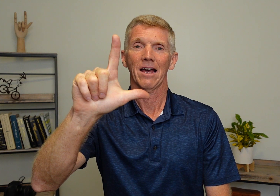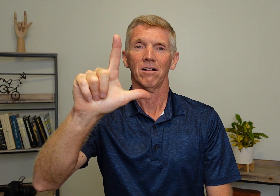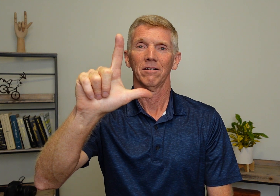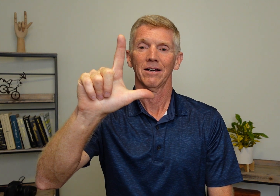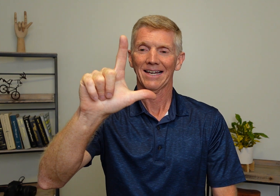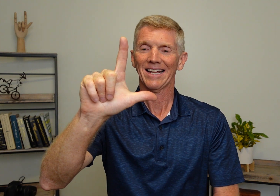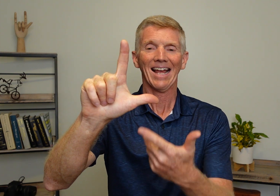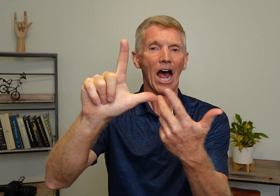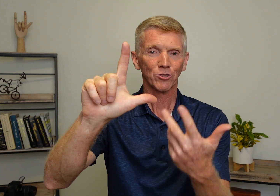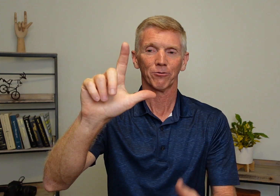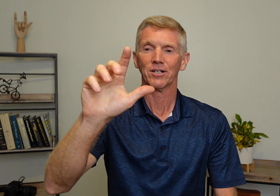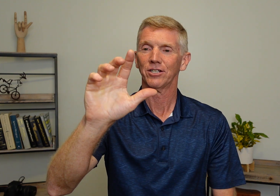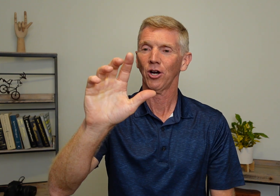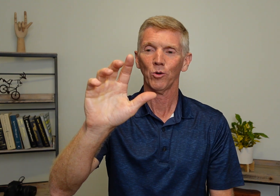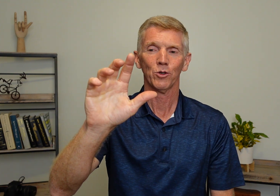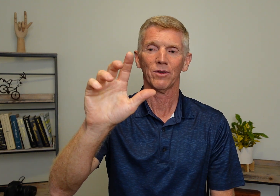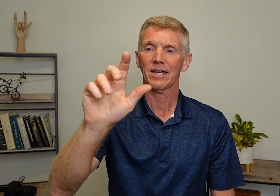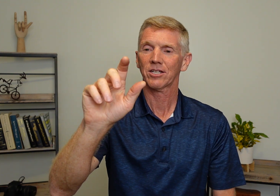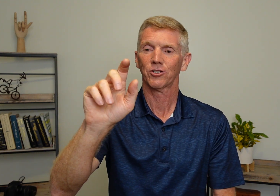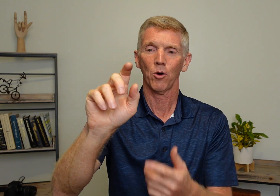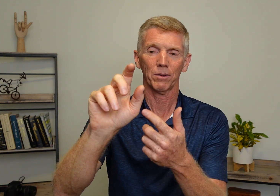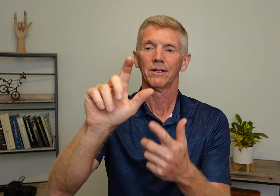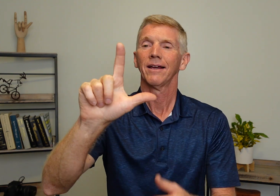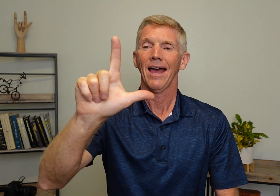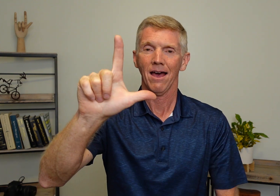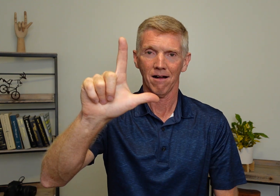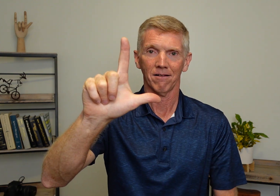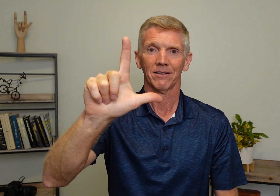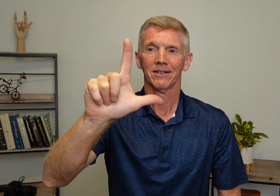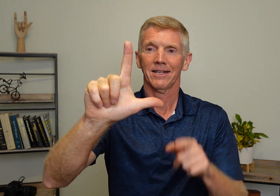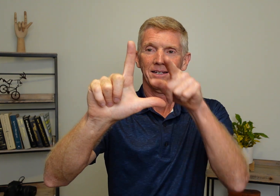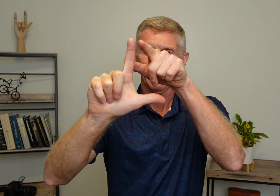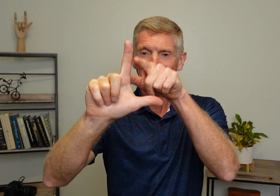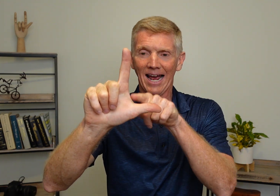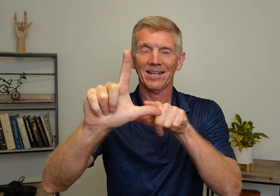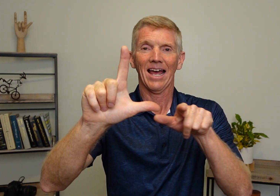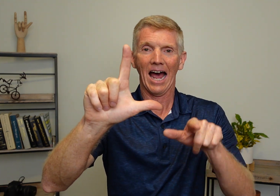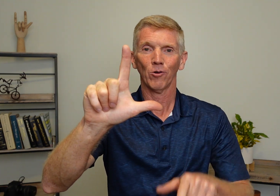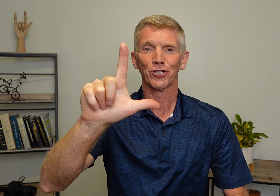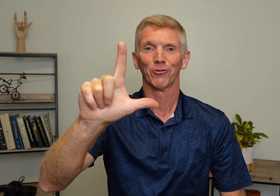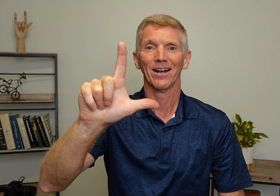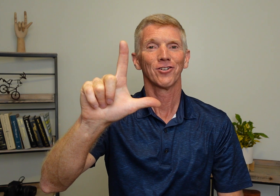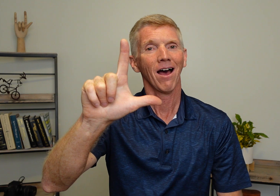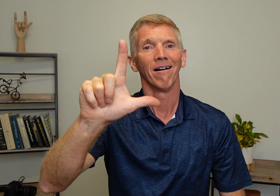L. Again, it's outstretched. Don't do this, don't, L. It's a nice outstretched L.